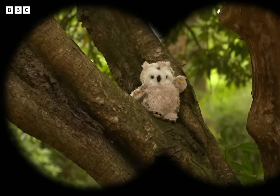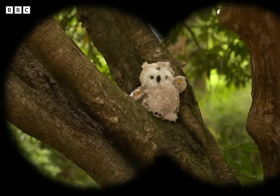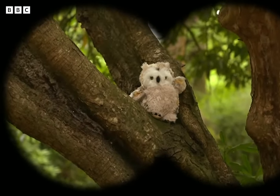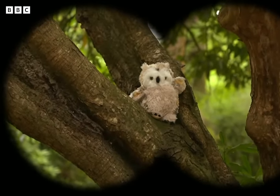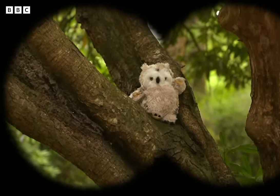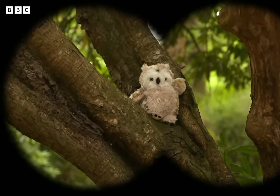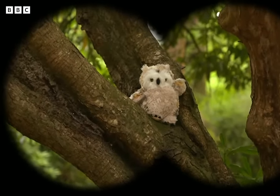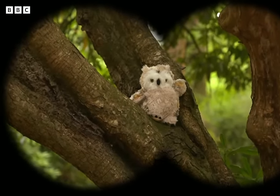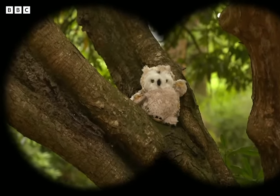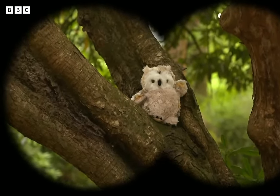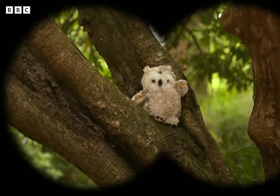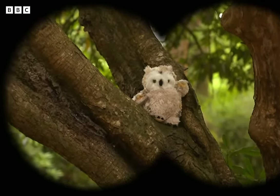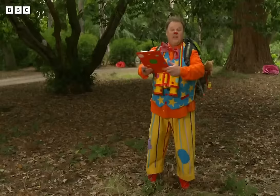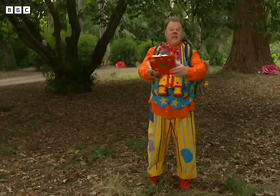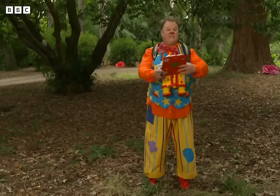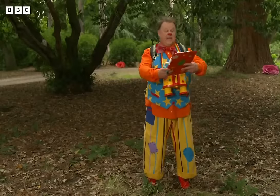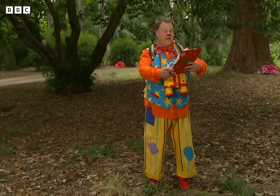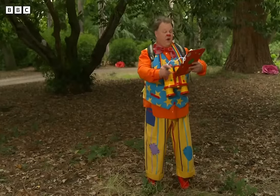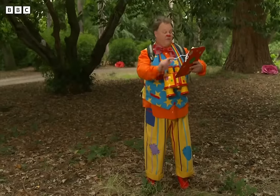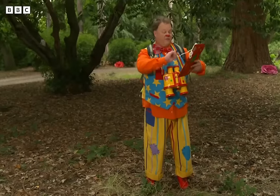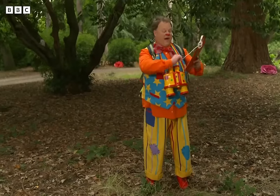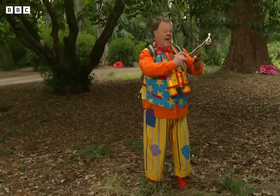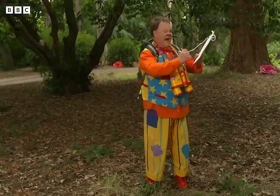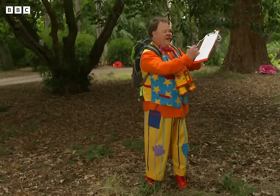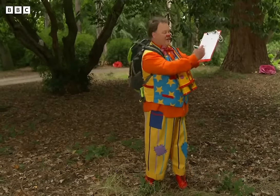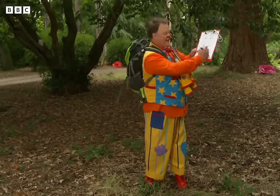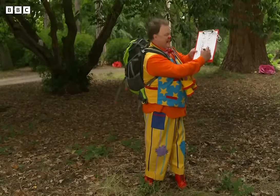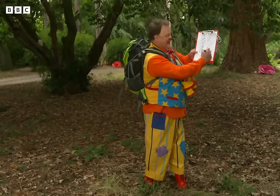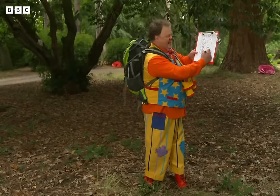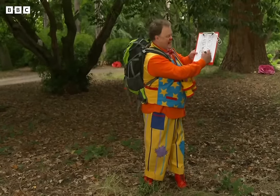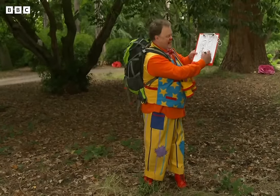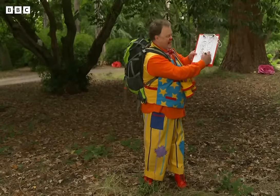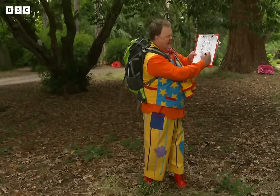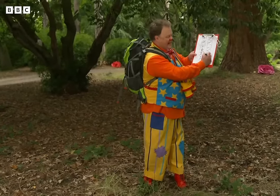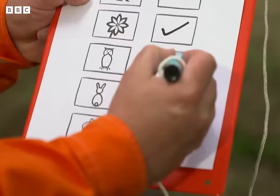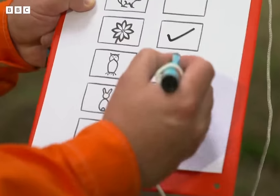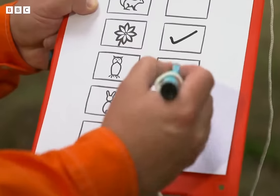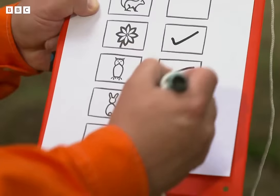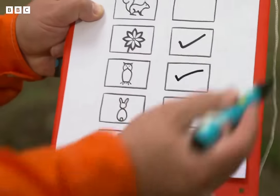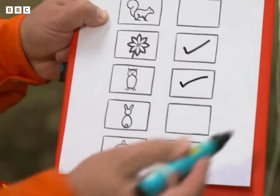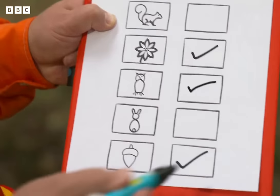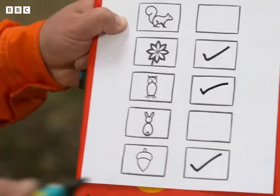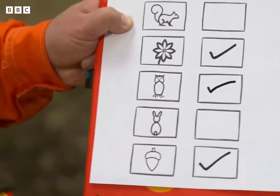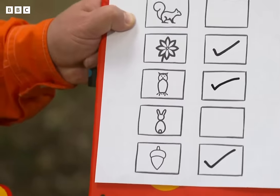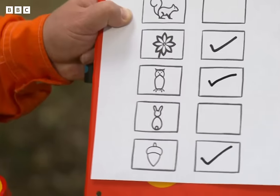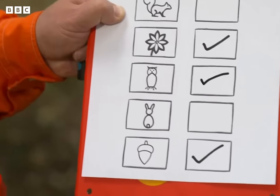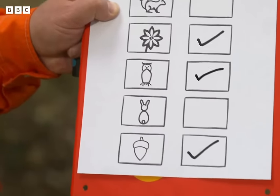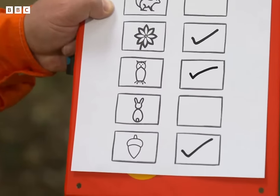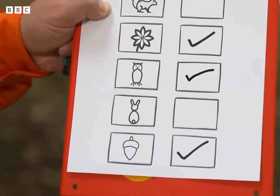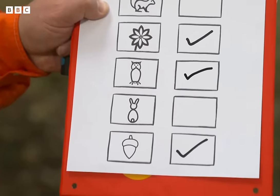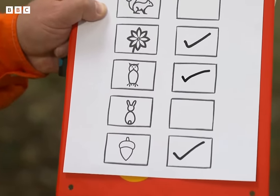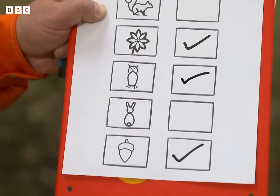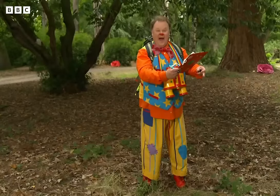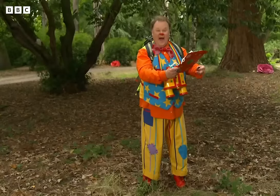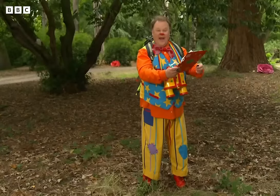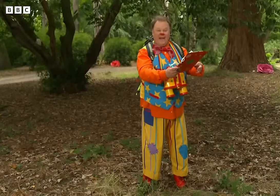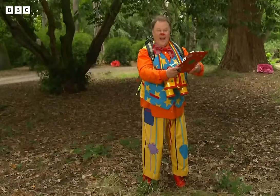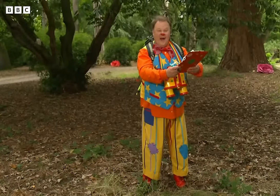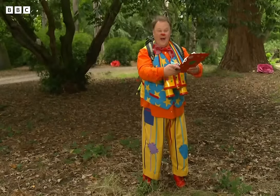an owl. Let's tick off owl. Just a squirrel and a rabbit to spot now, Mr. Tumble. I